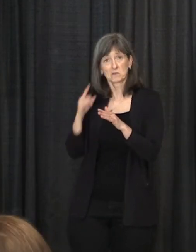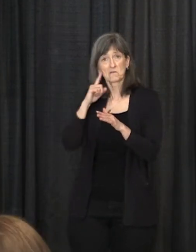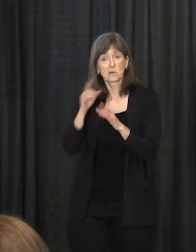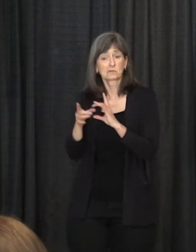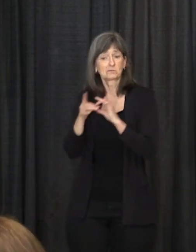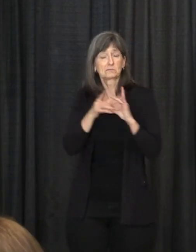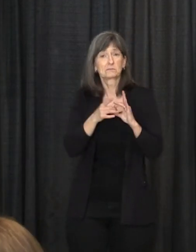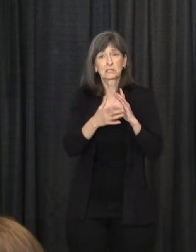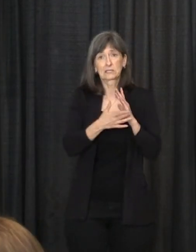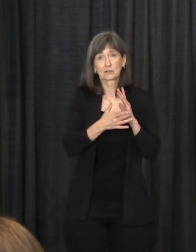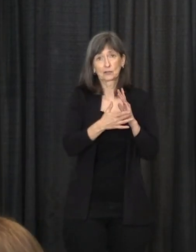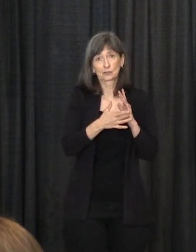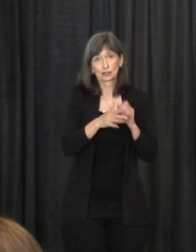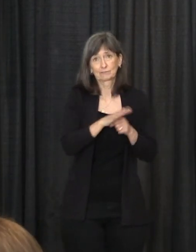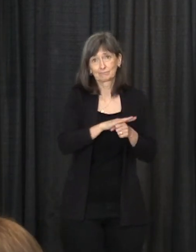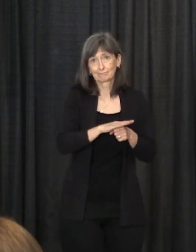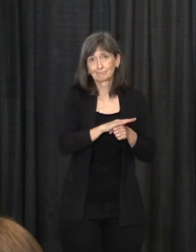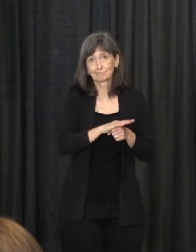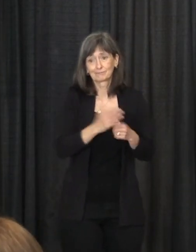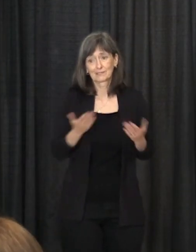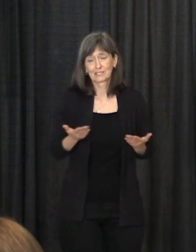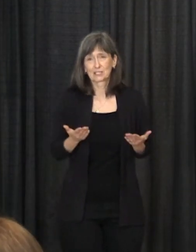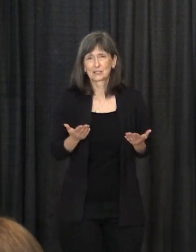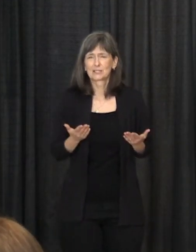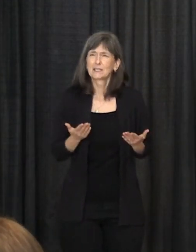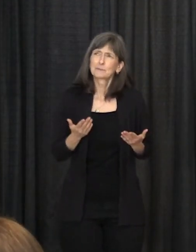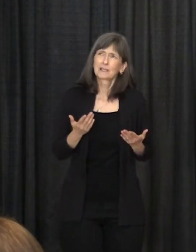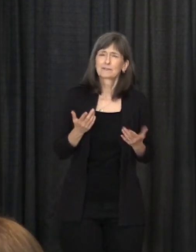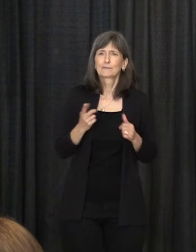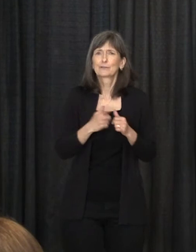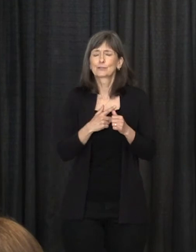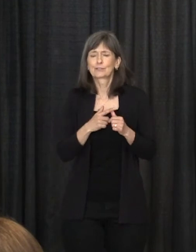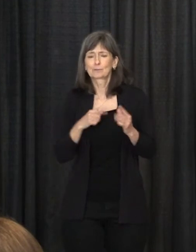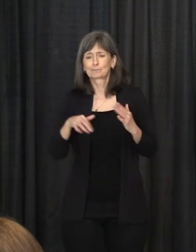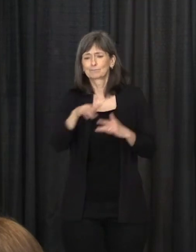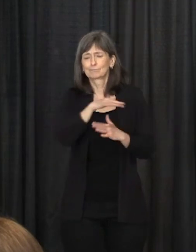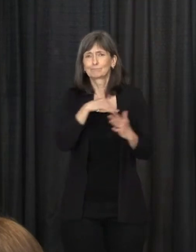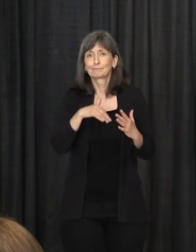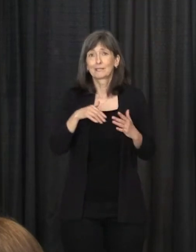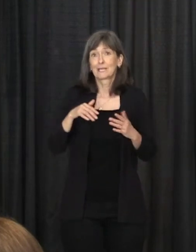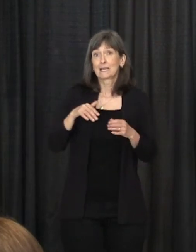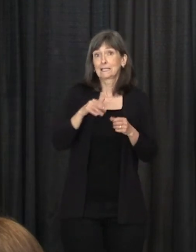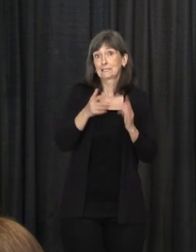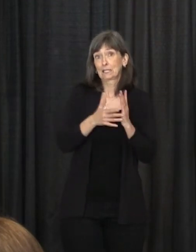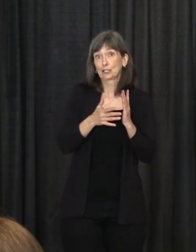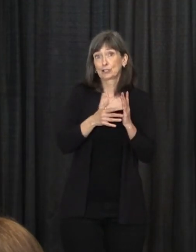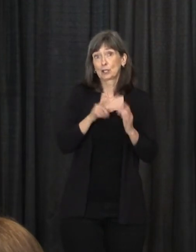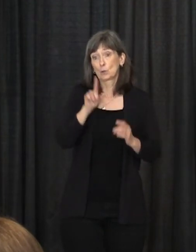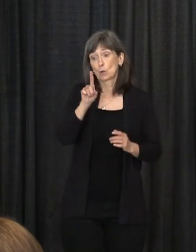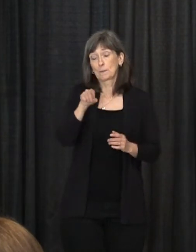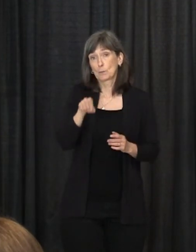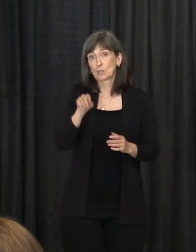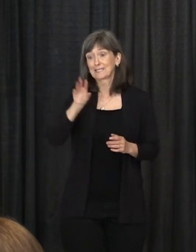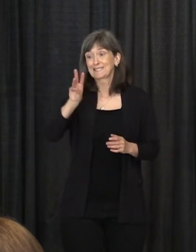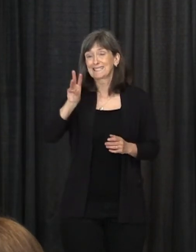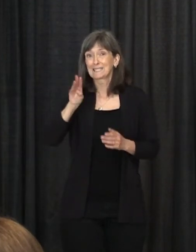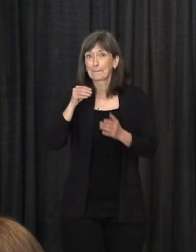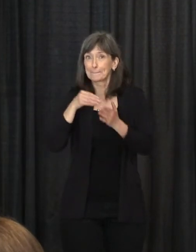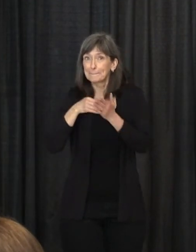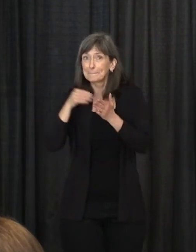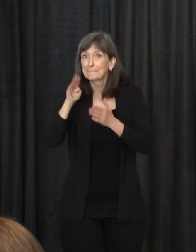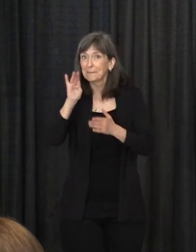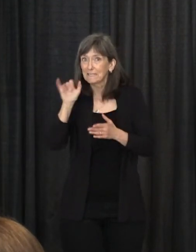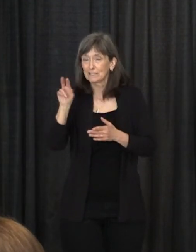sector here, it'd be important to give you a little bit of context. The sector is about $1.6 billion, so bigger than tourism, bigger than the